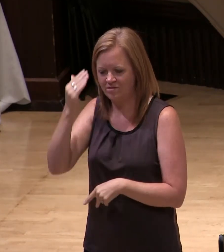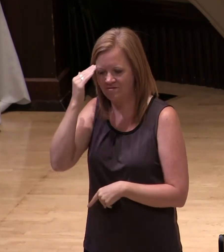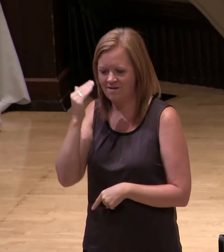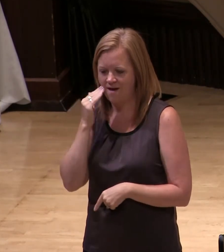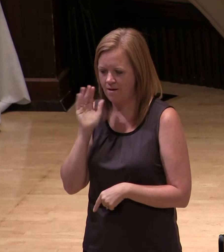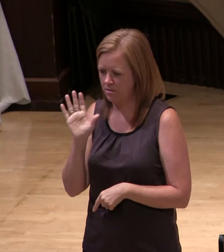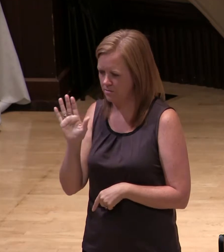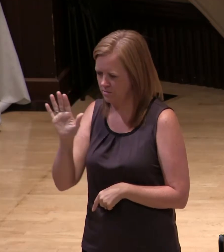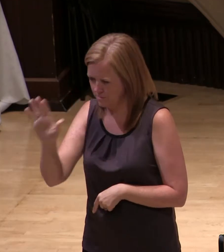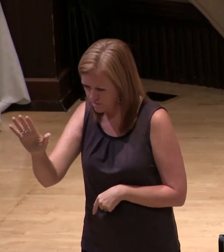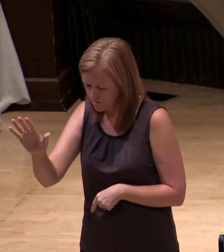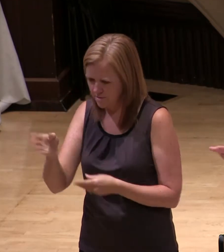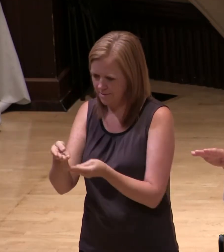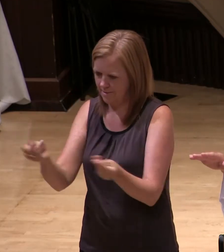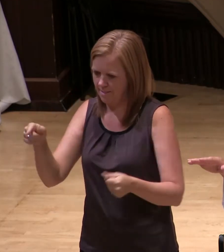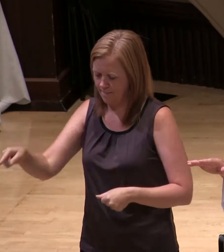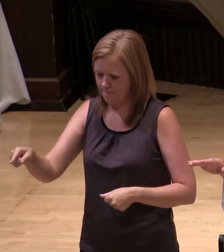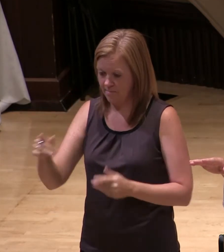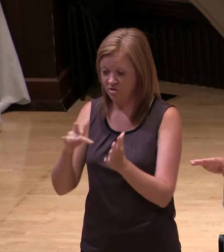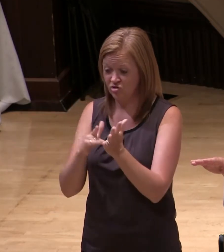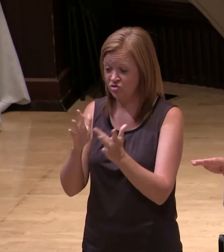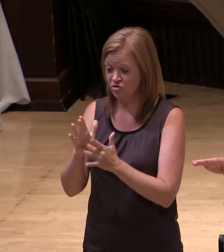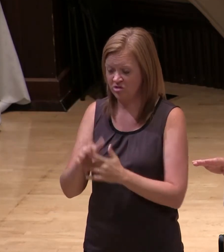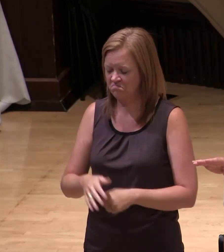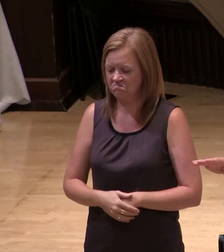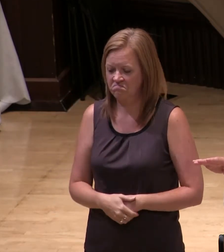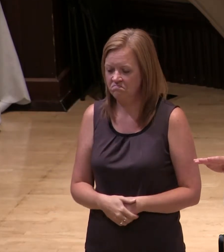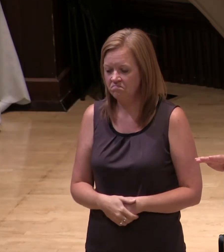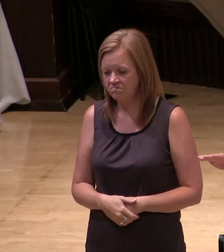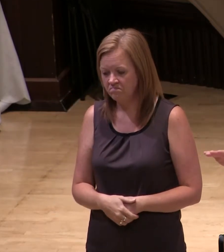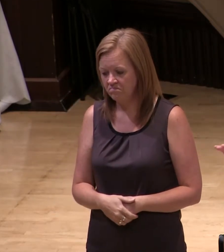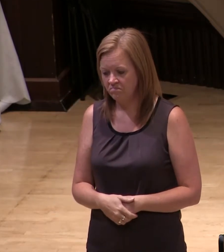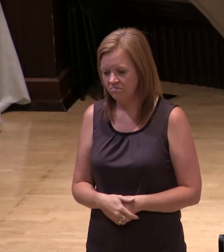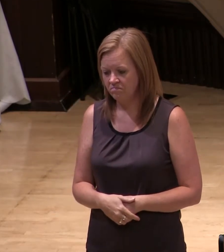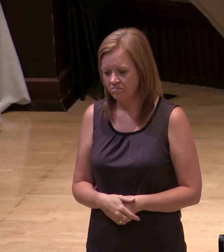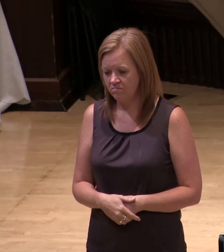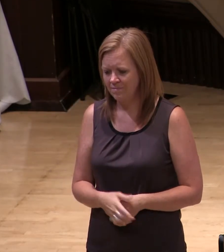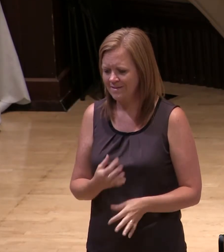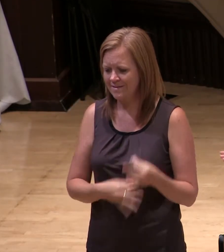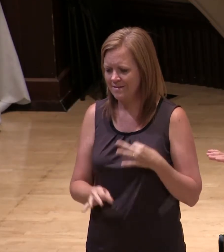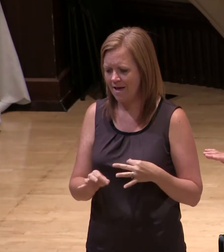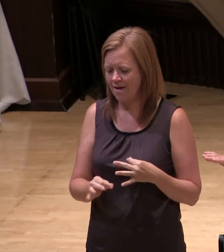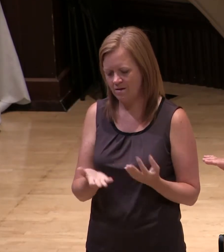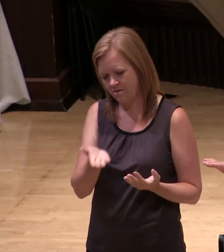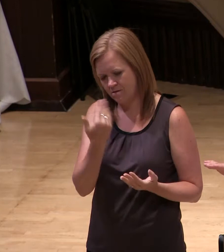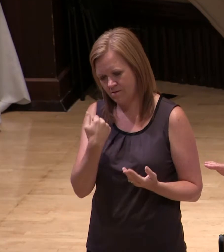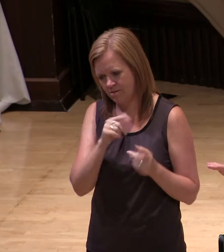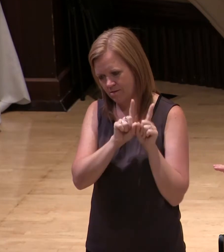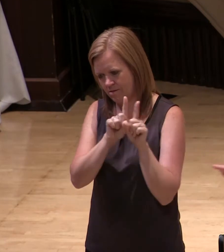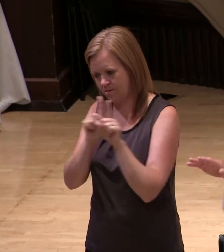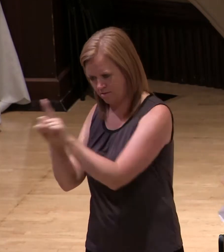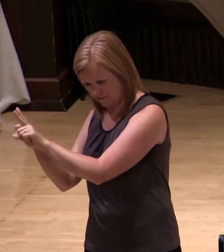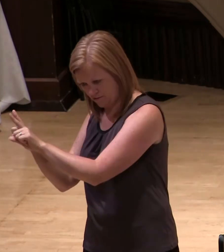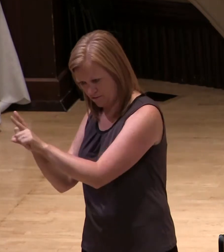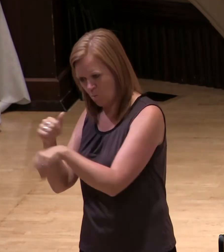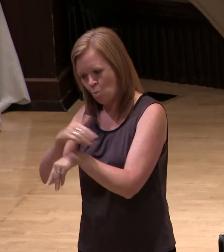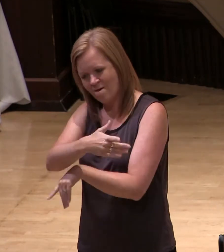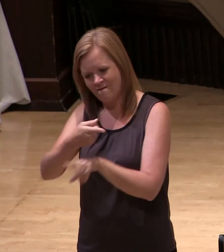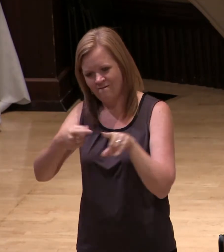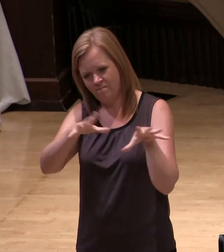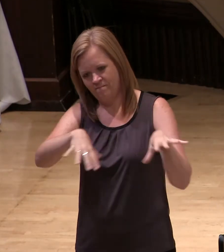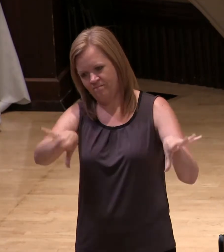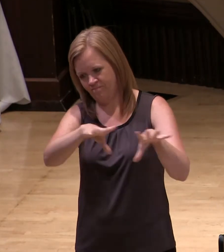heal him. Jesus doesn't do that. Instead, he takes him off by himself, away from the